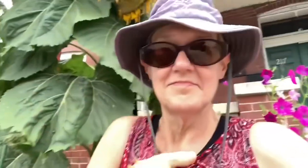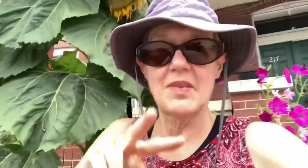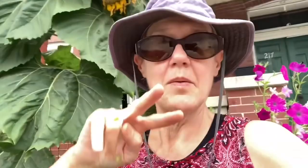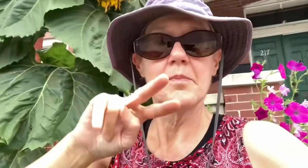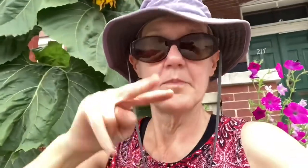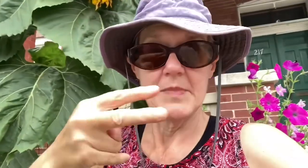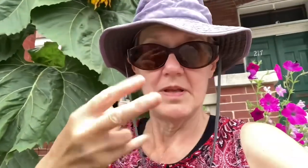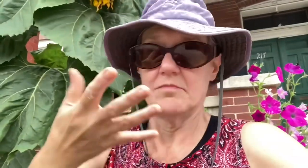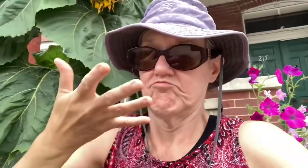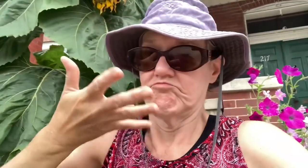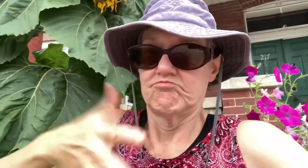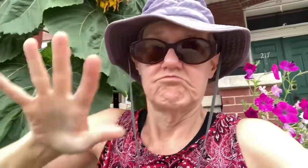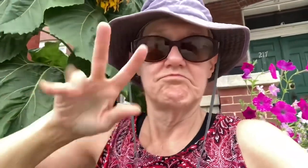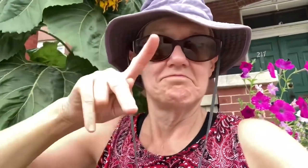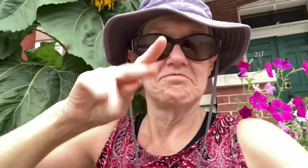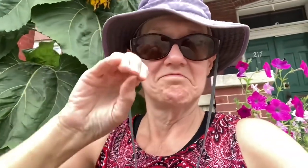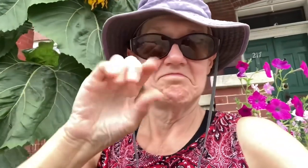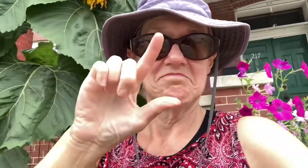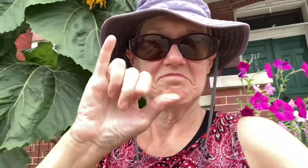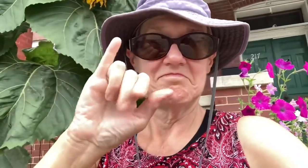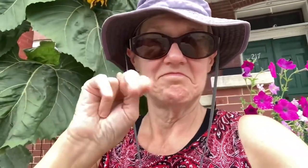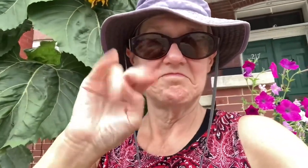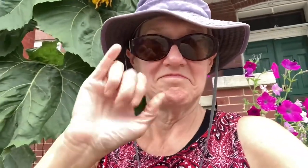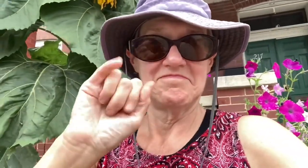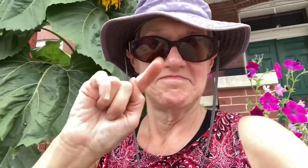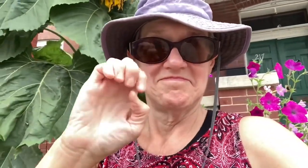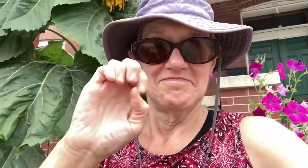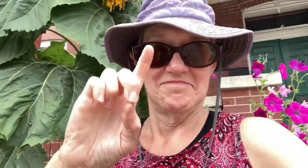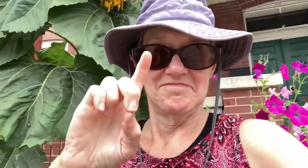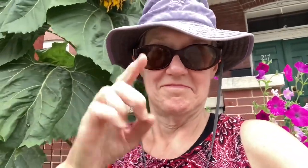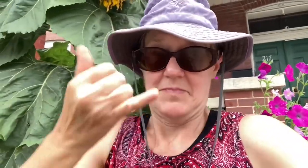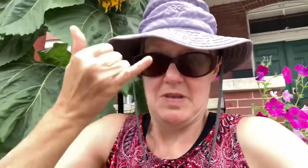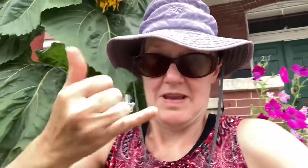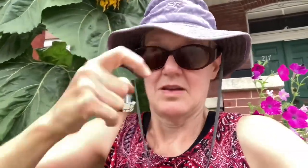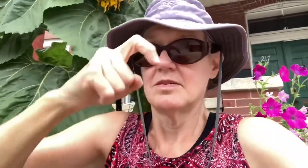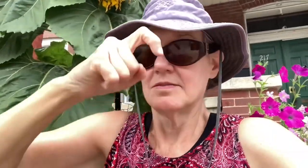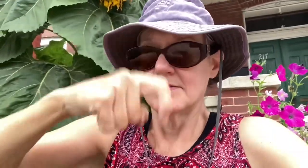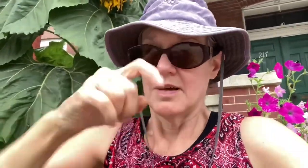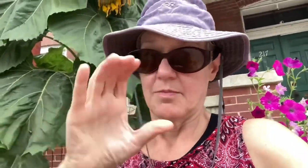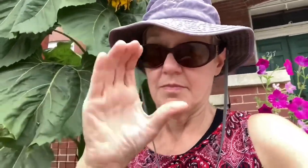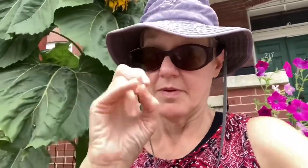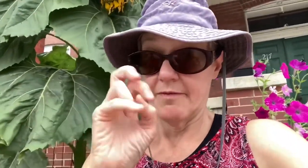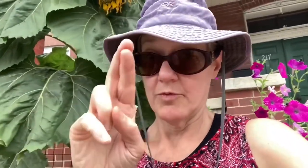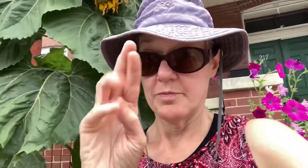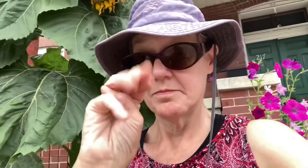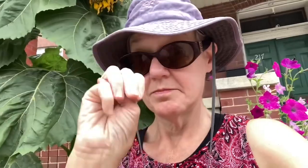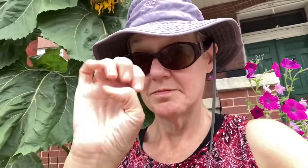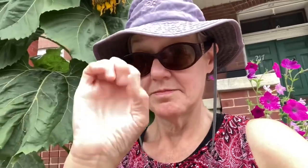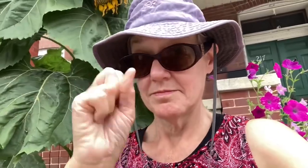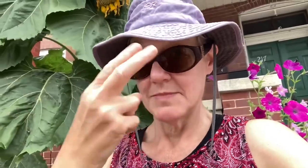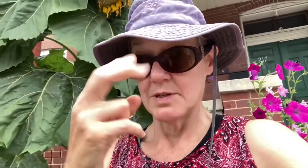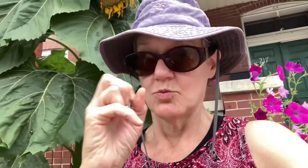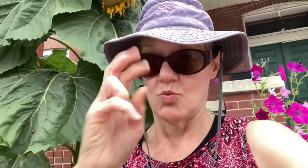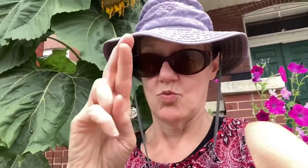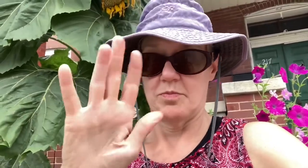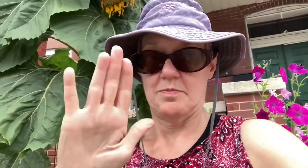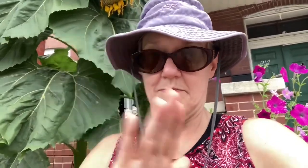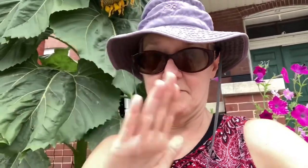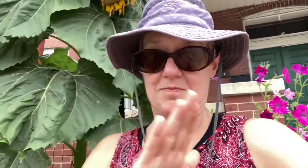See these little bulbets? It means that these have already been pollinated, and it's time to cover with mesh or